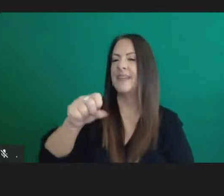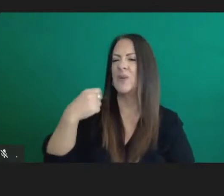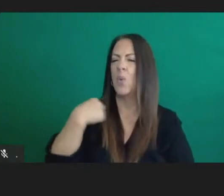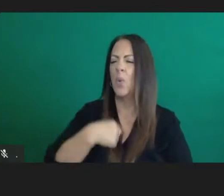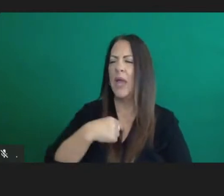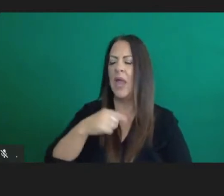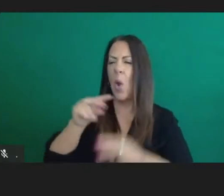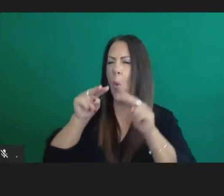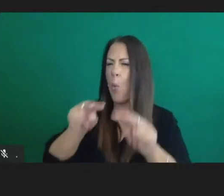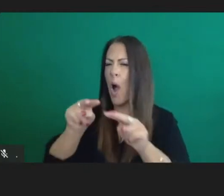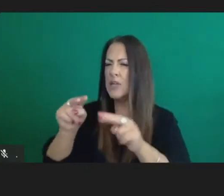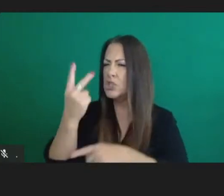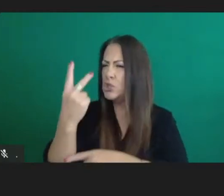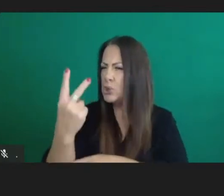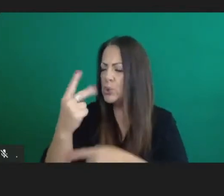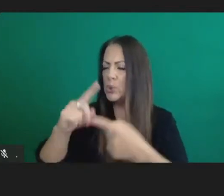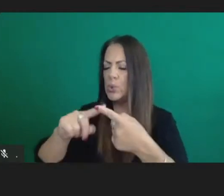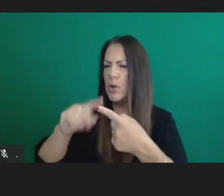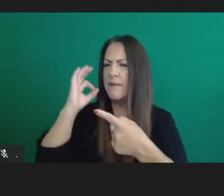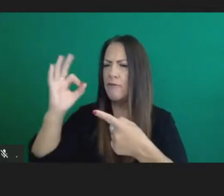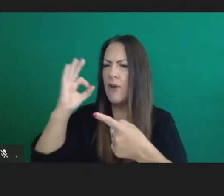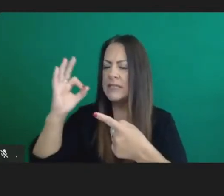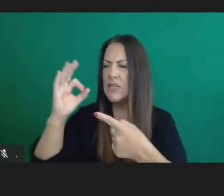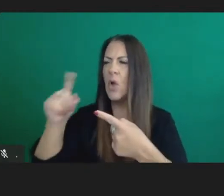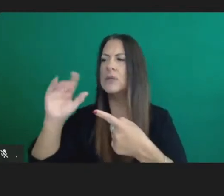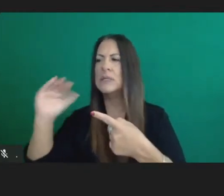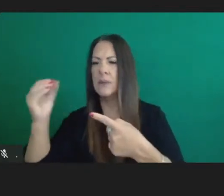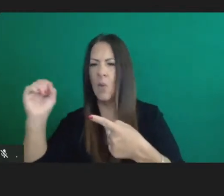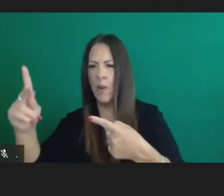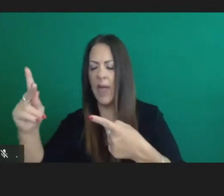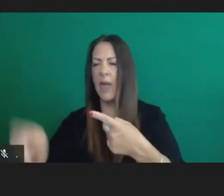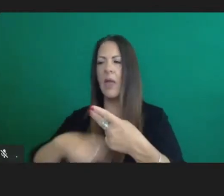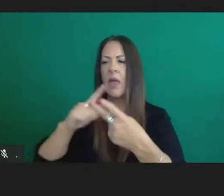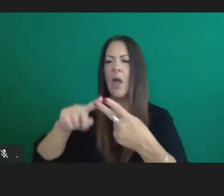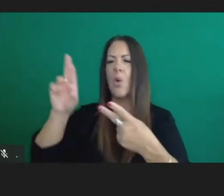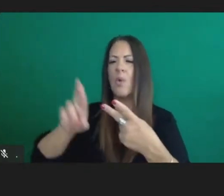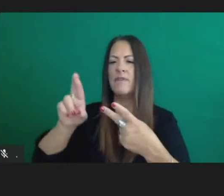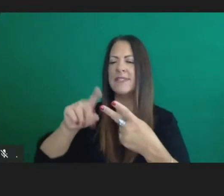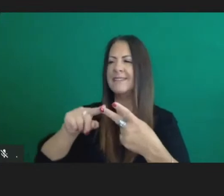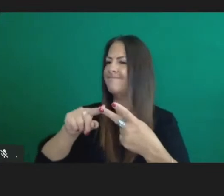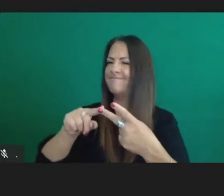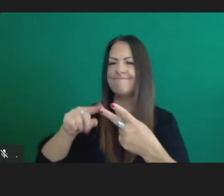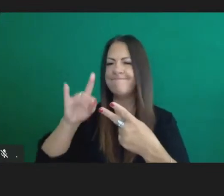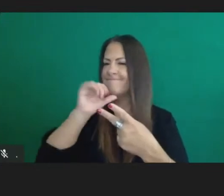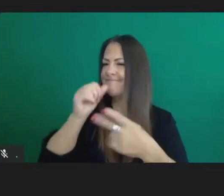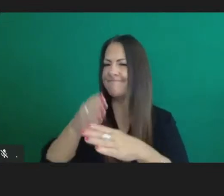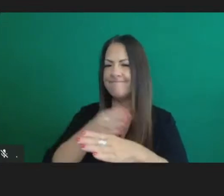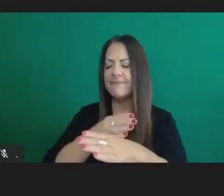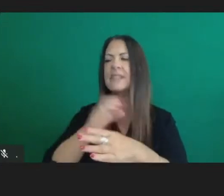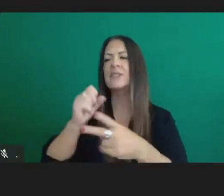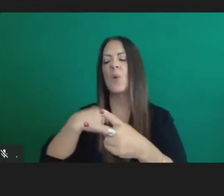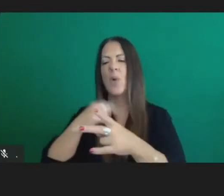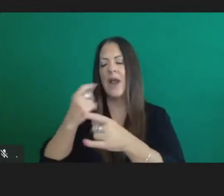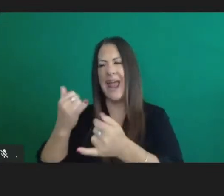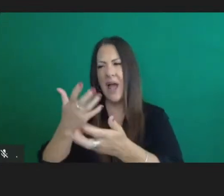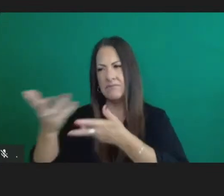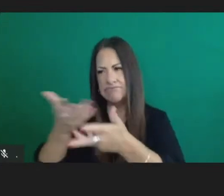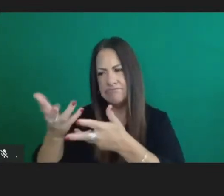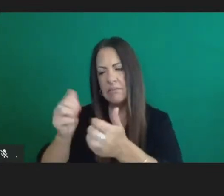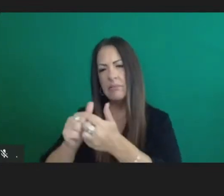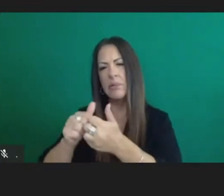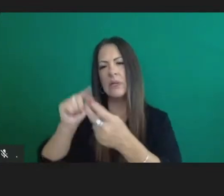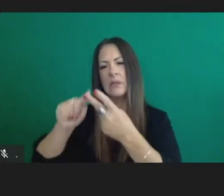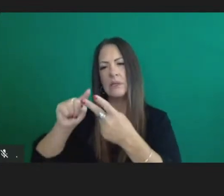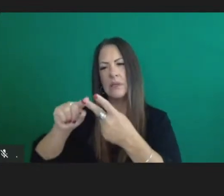Fresno. Fresno met threshold. Riverside did not, but we are working with that county through our tier